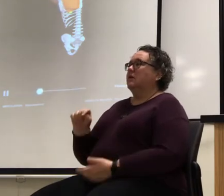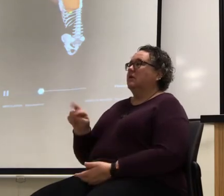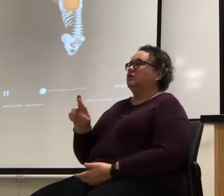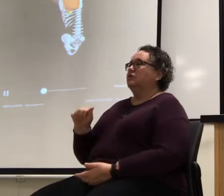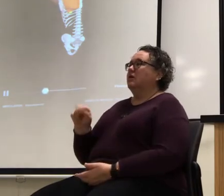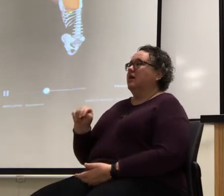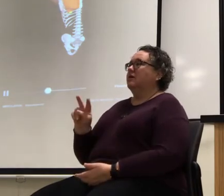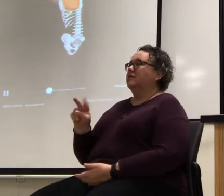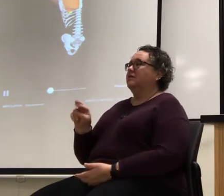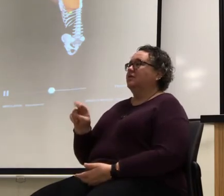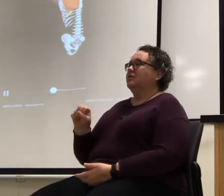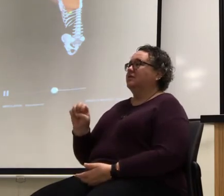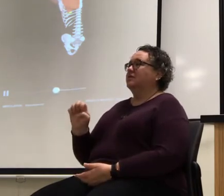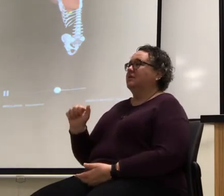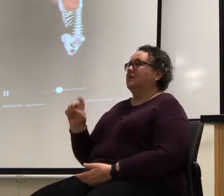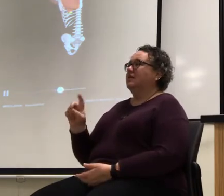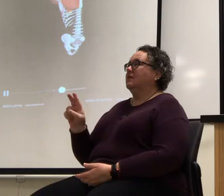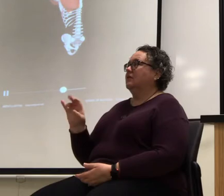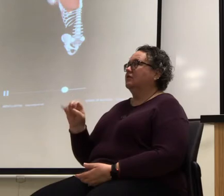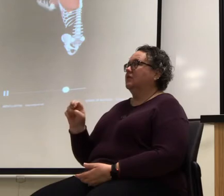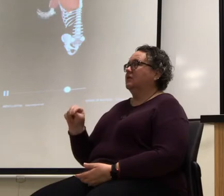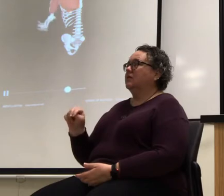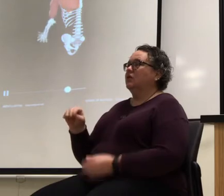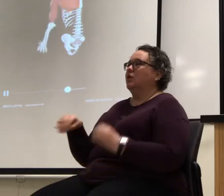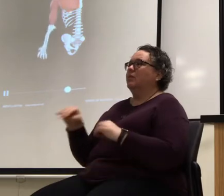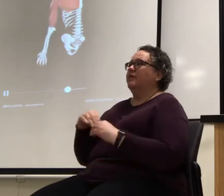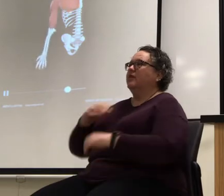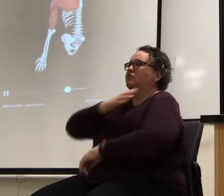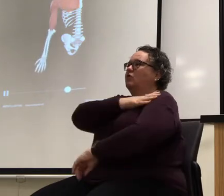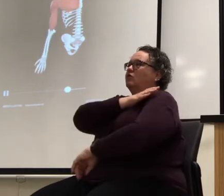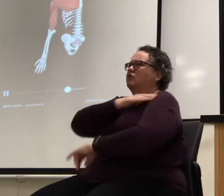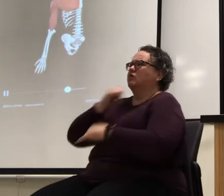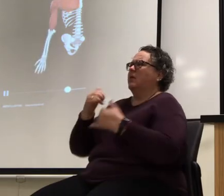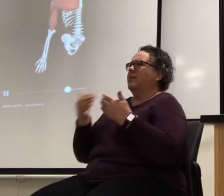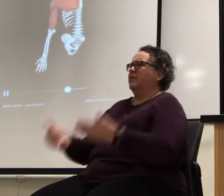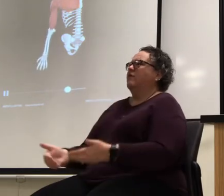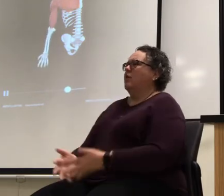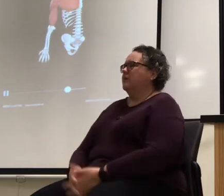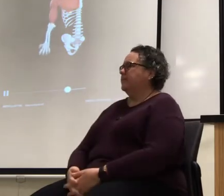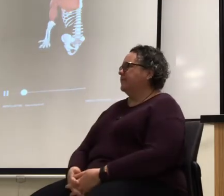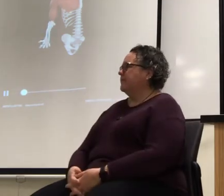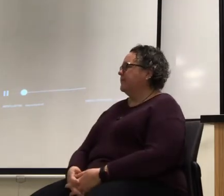You're moving the shoulder, and I'm going to move on.